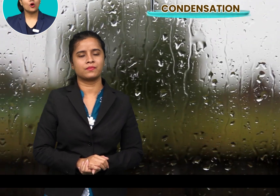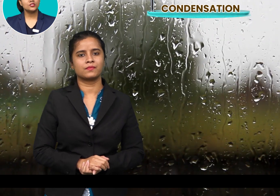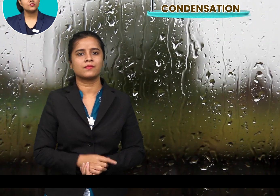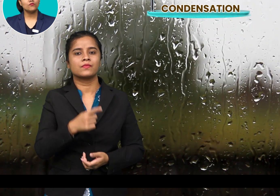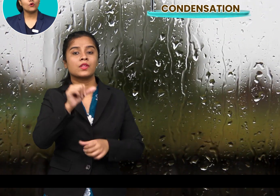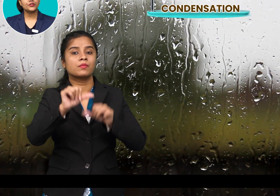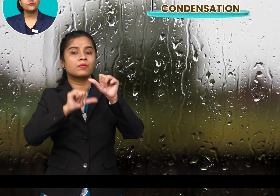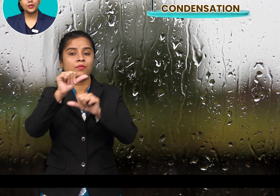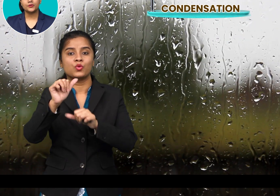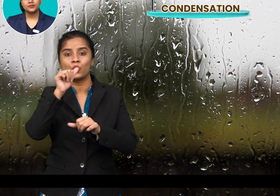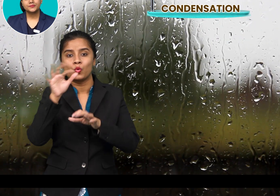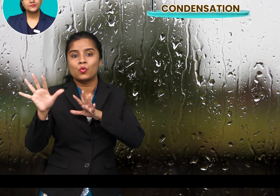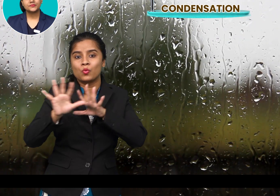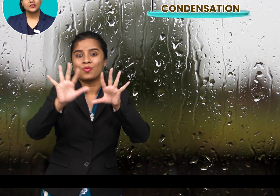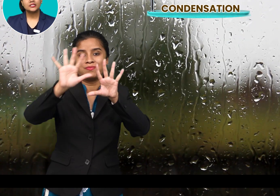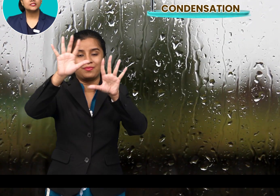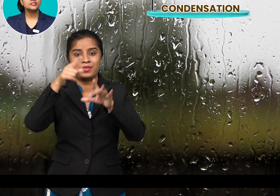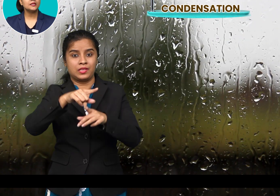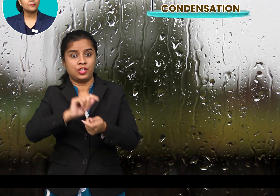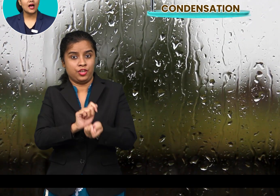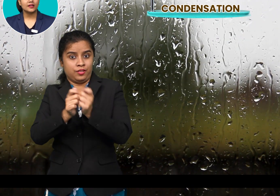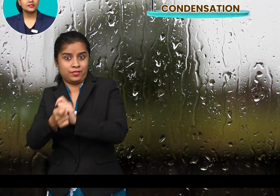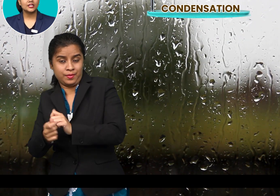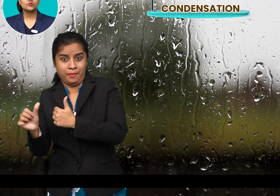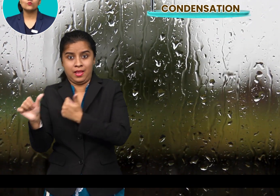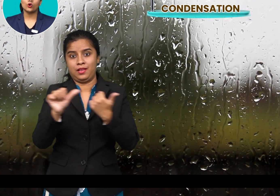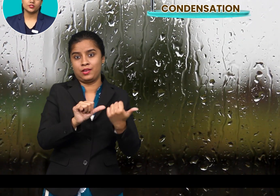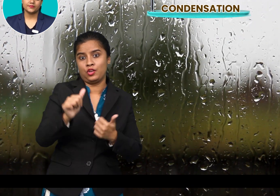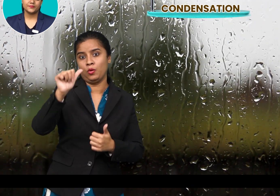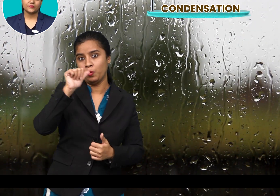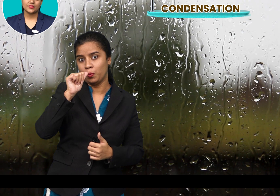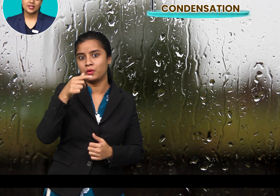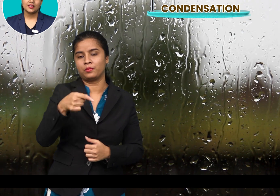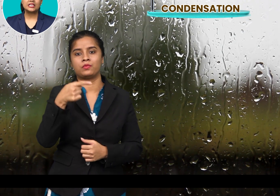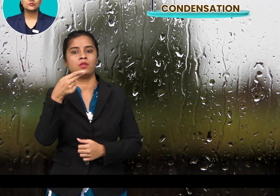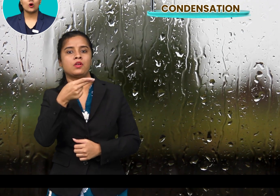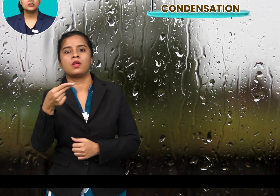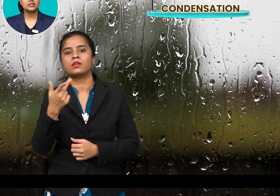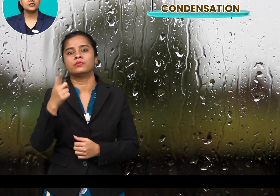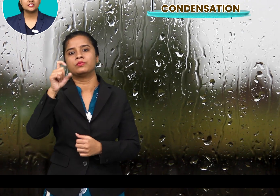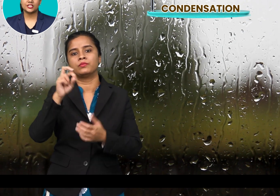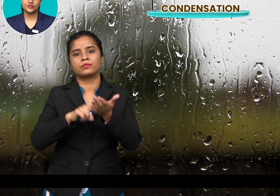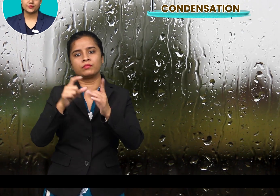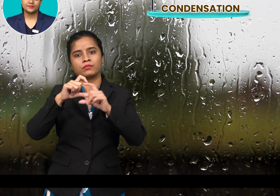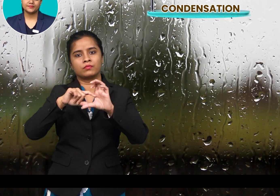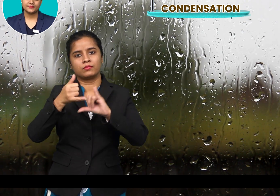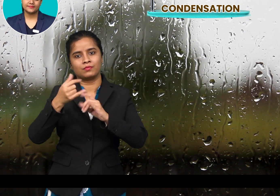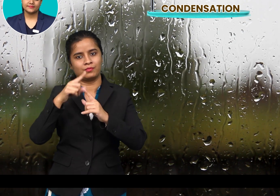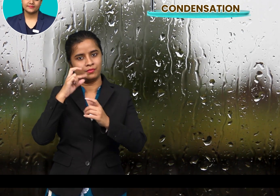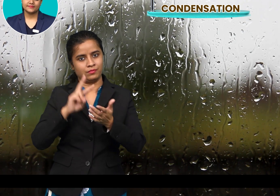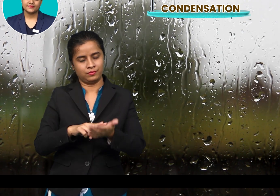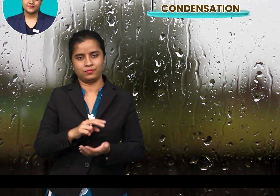The process of water vapor turning back into water is called condensation.